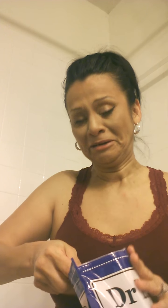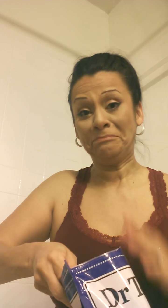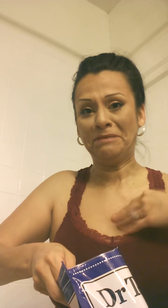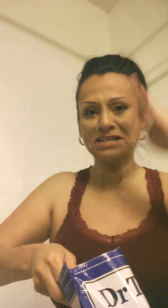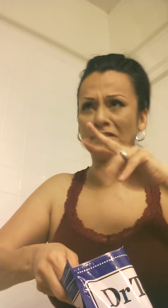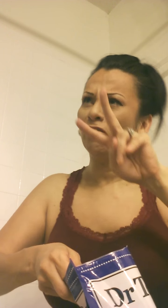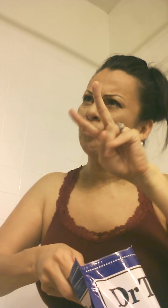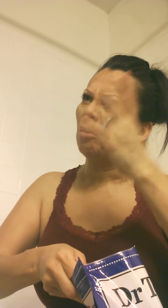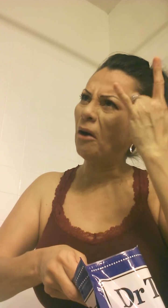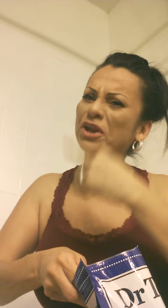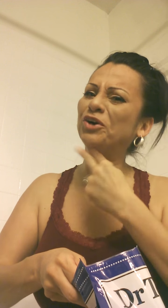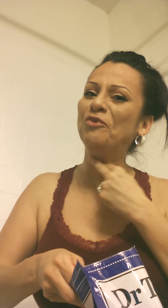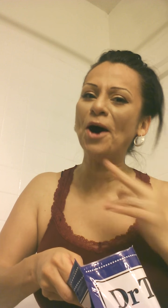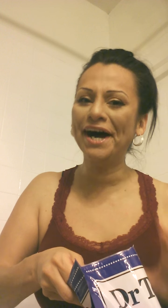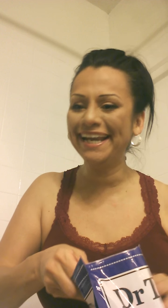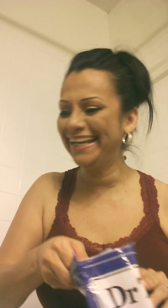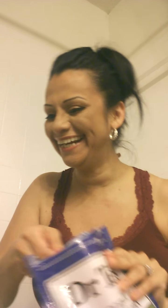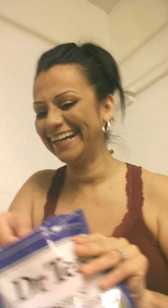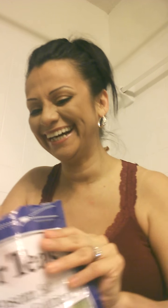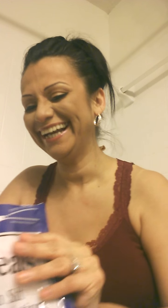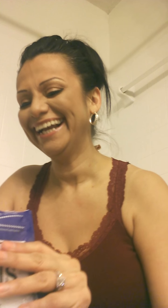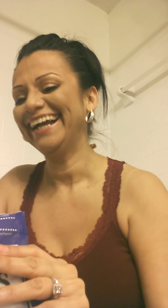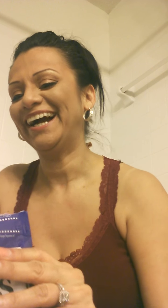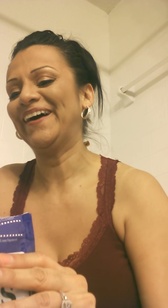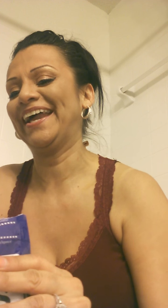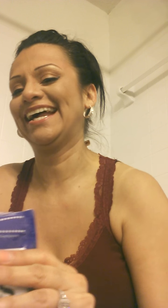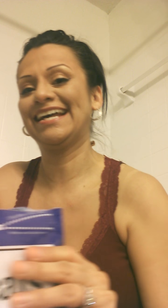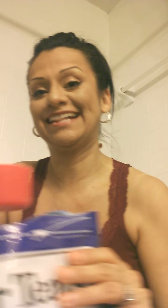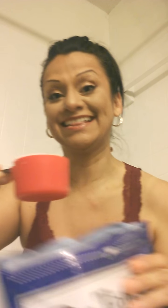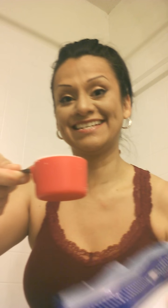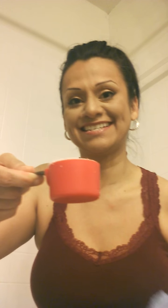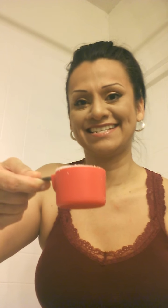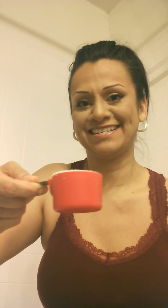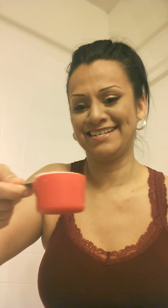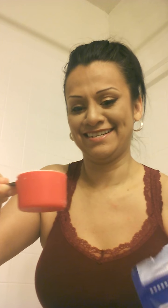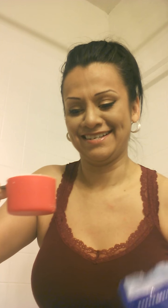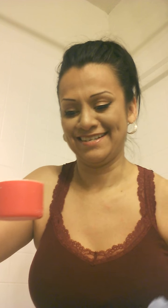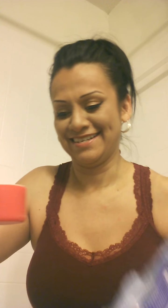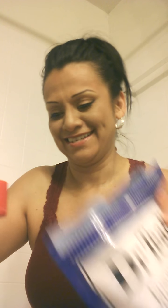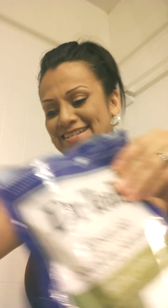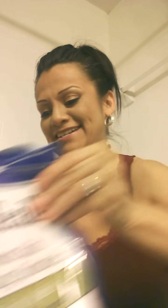How much are you liking? That's it.